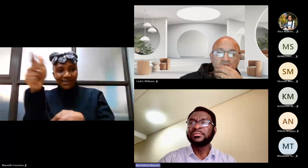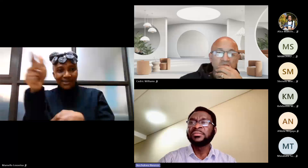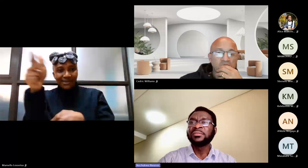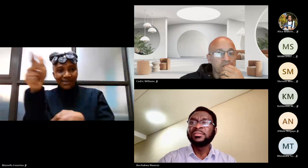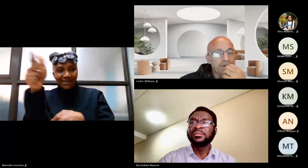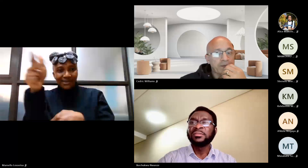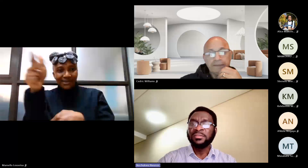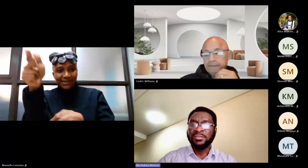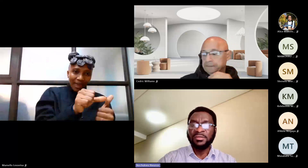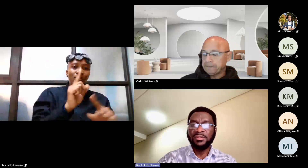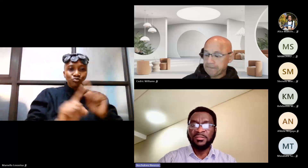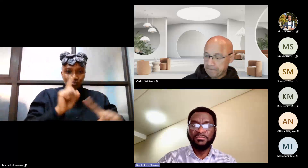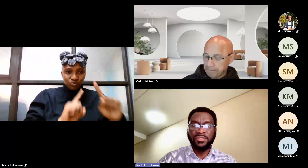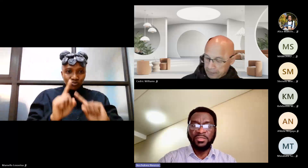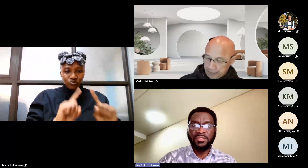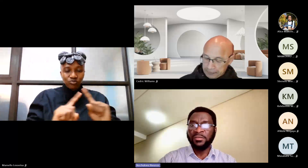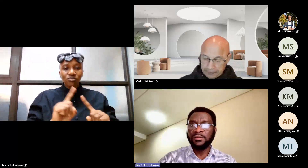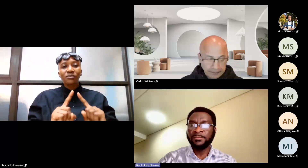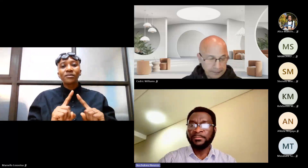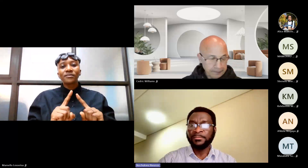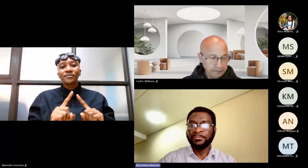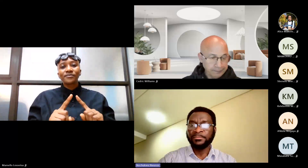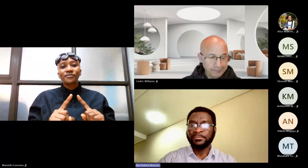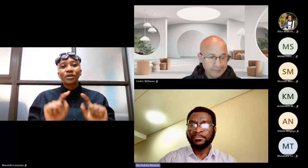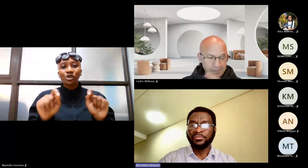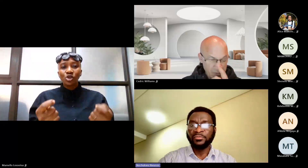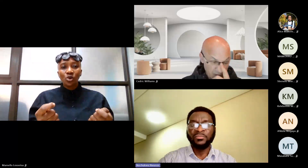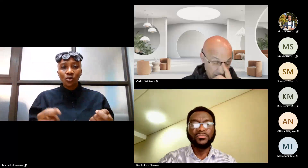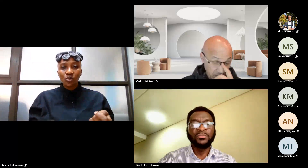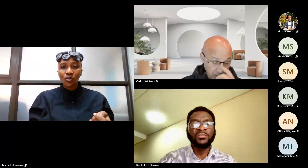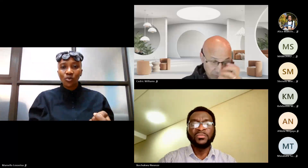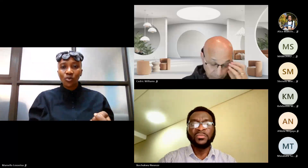section. So let me.